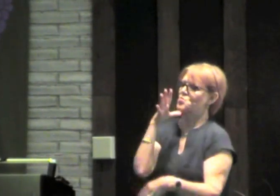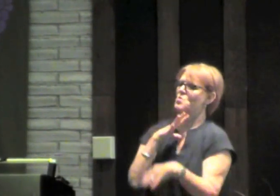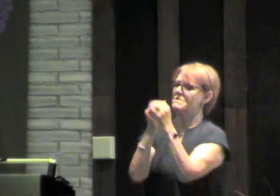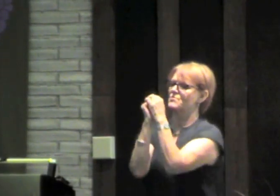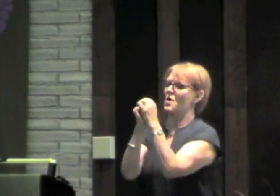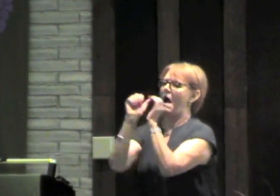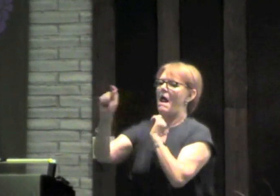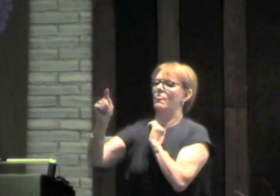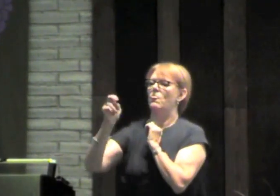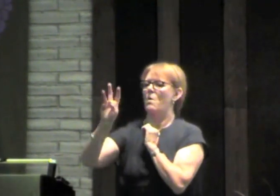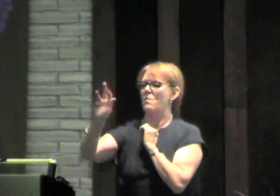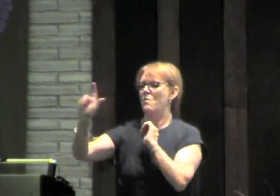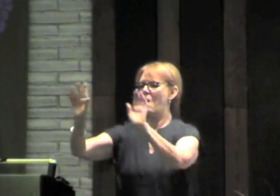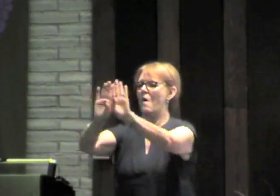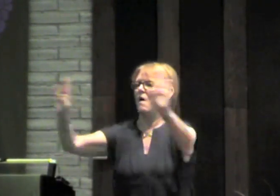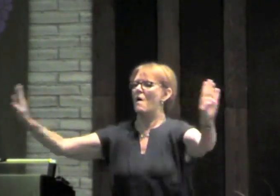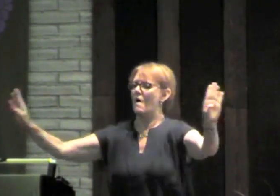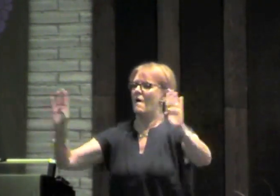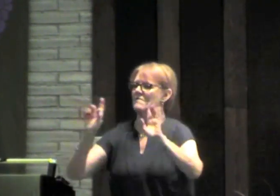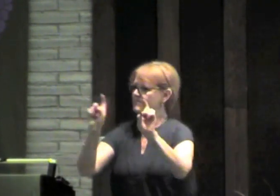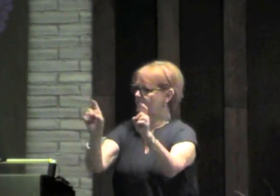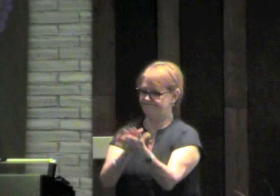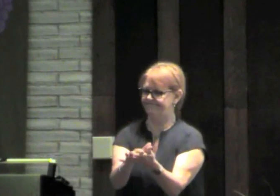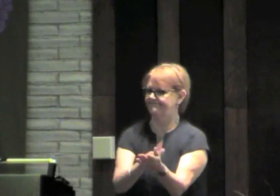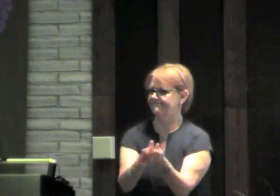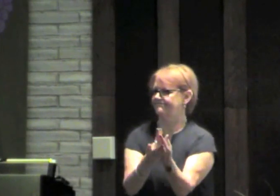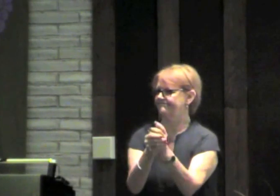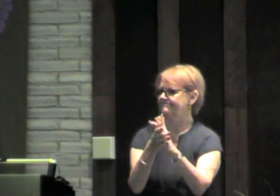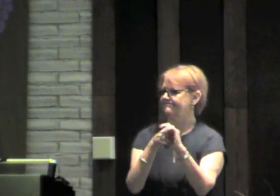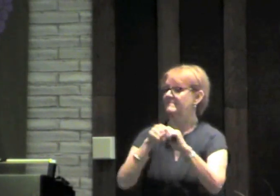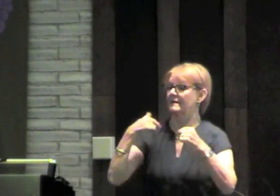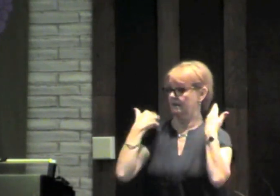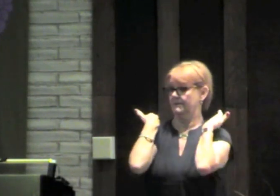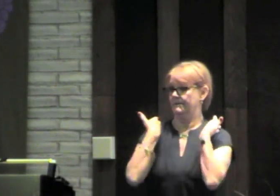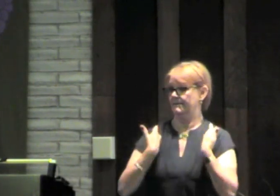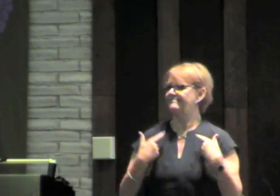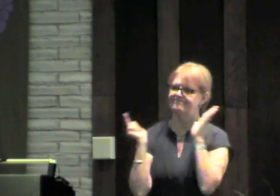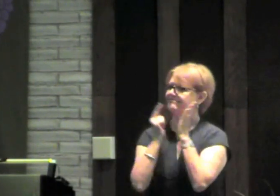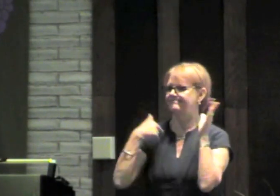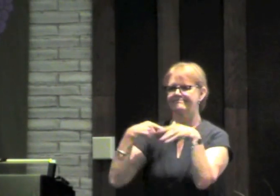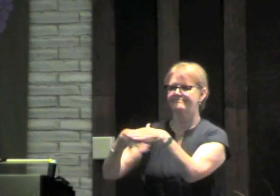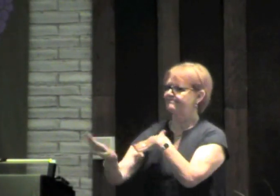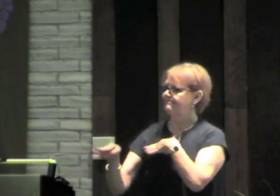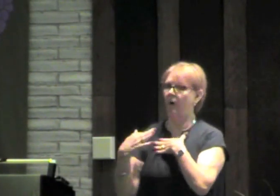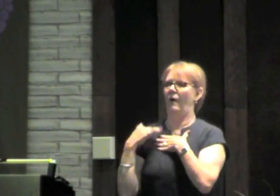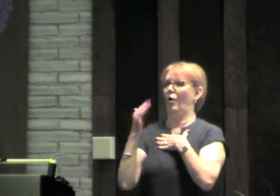worship, before I was allowed to join the women at the Wailing Wall. We had to cleanse ourselves, and we were not allowed